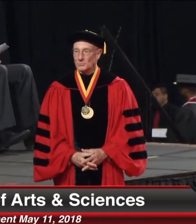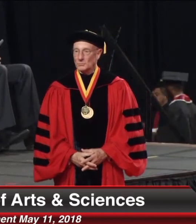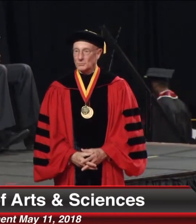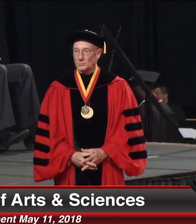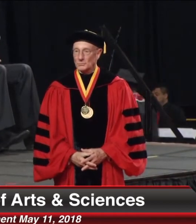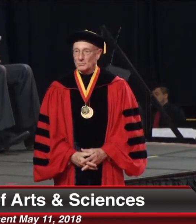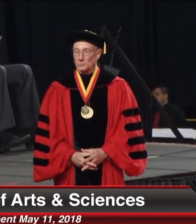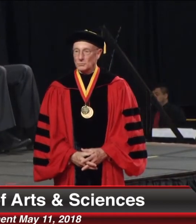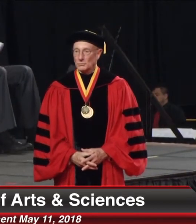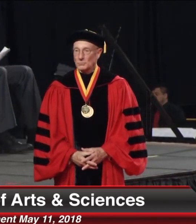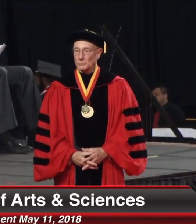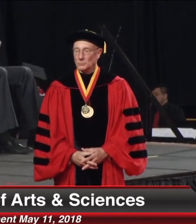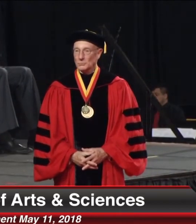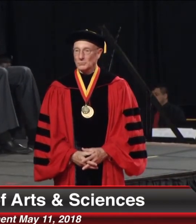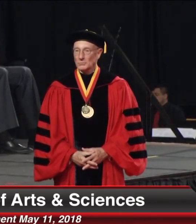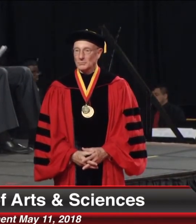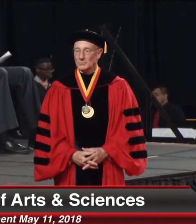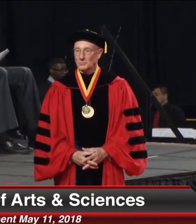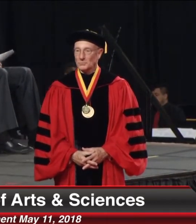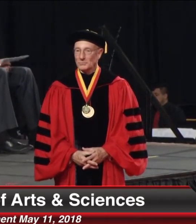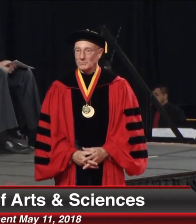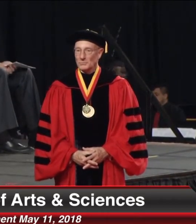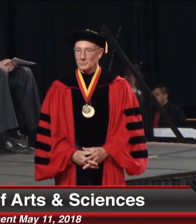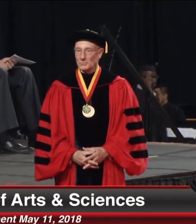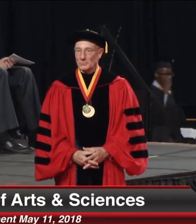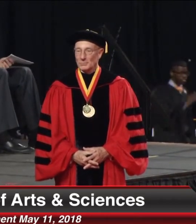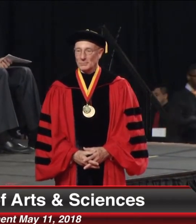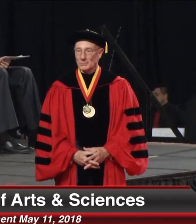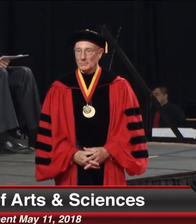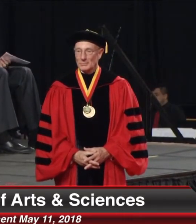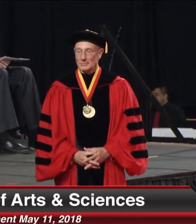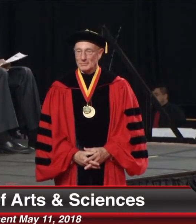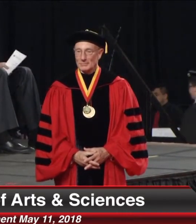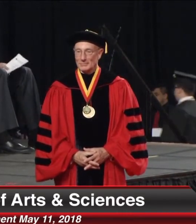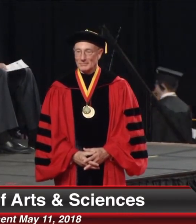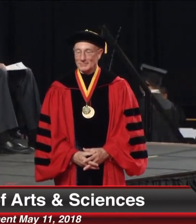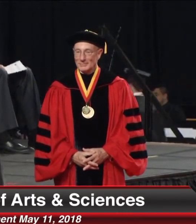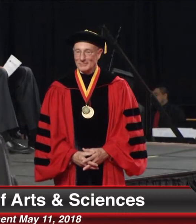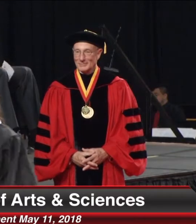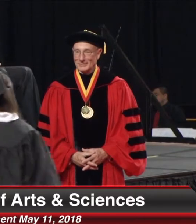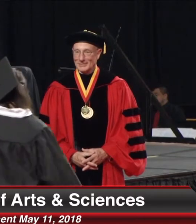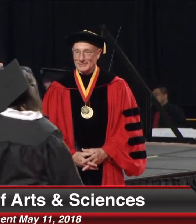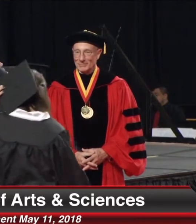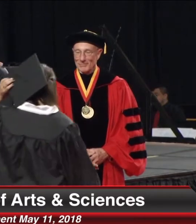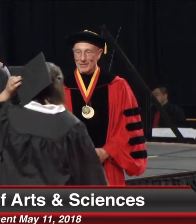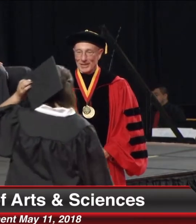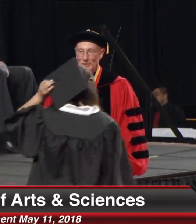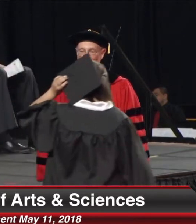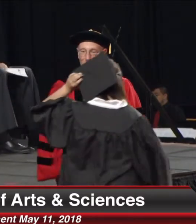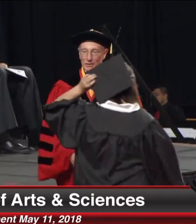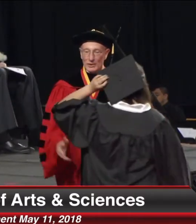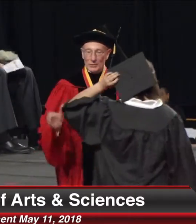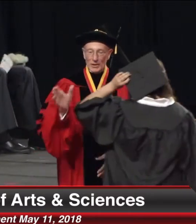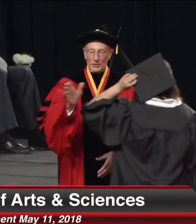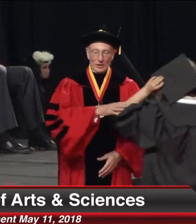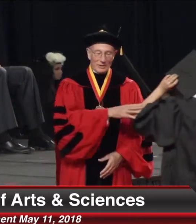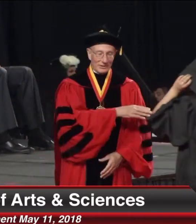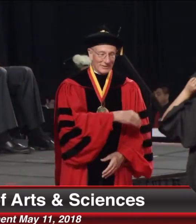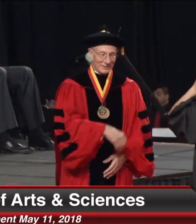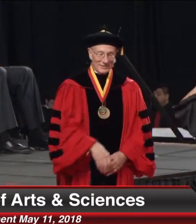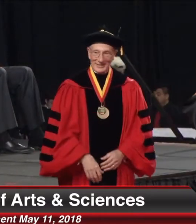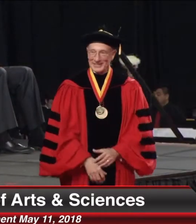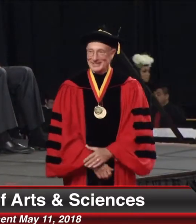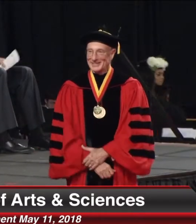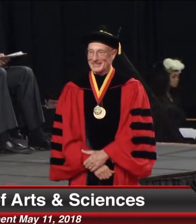Graduating cum laude Rio Honors College graduate Praga Chiratone, second degree